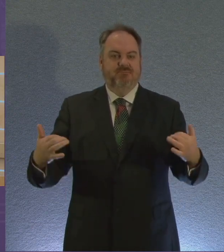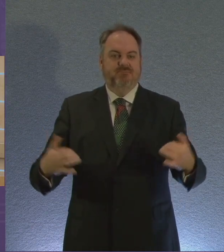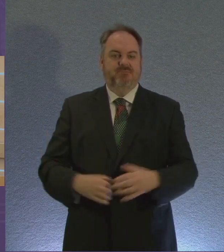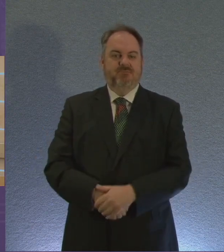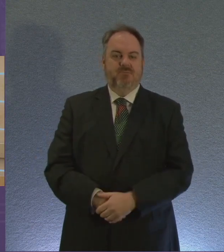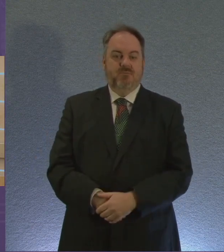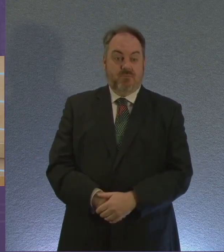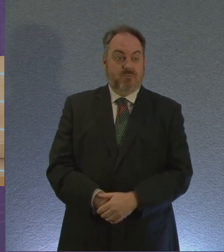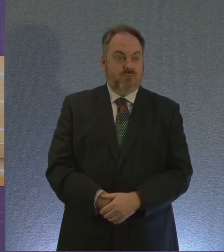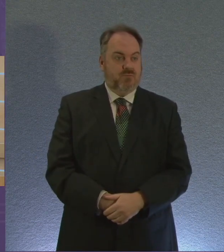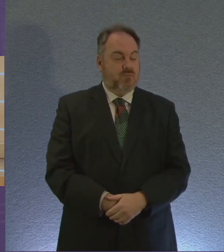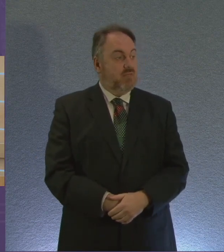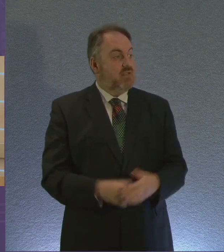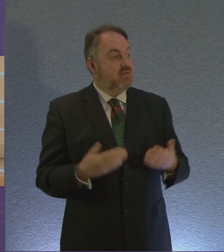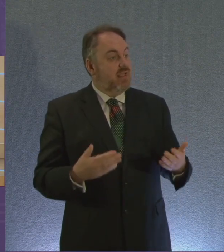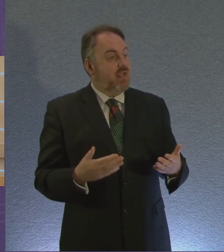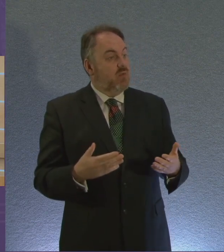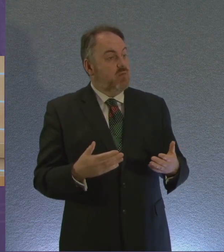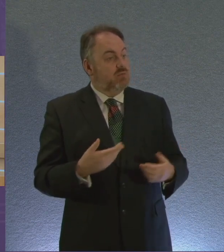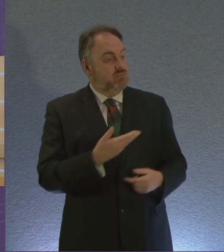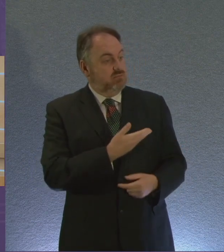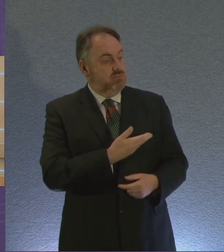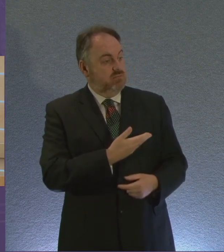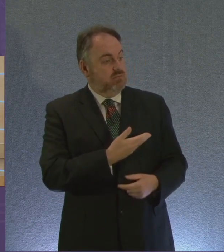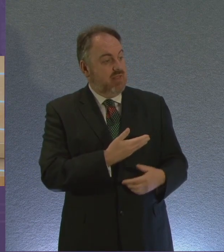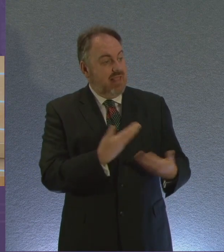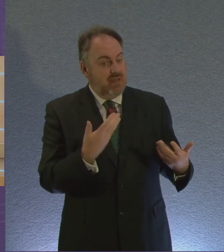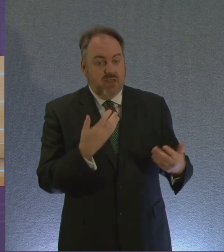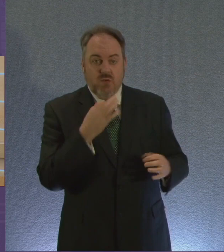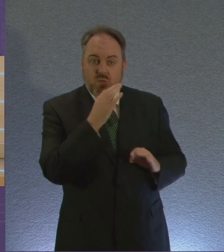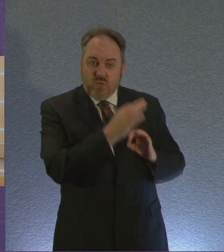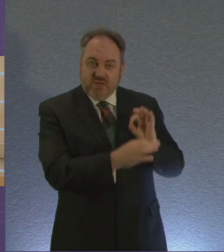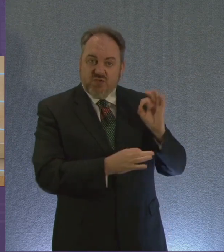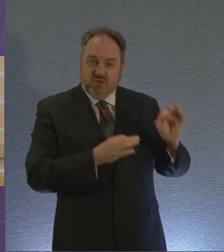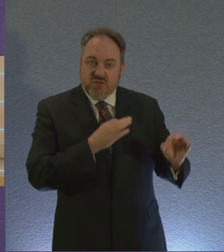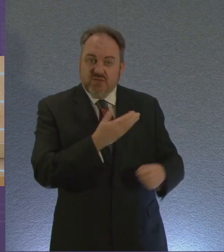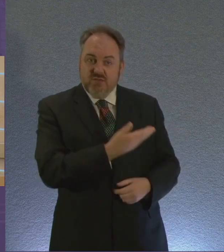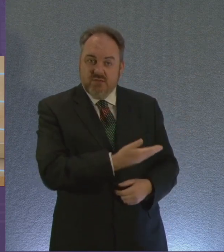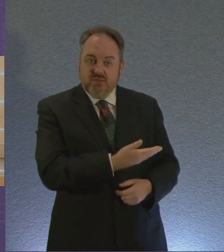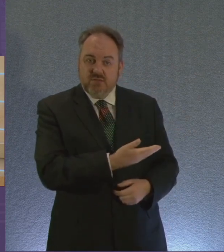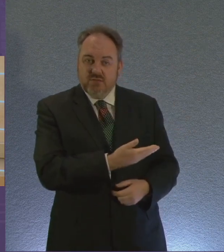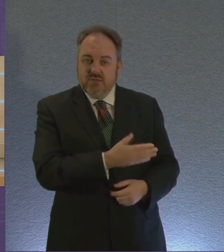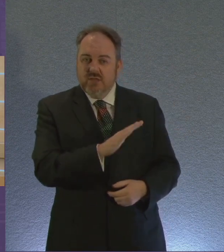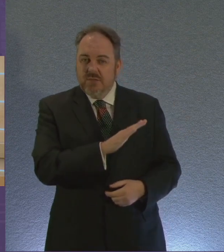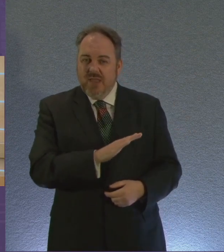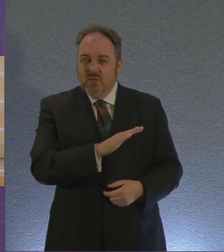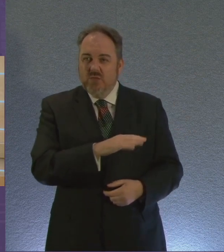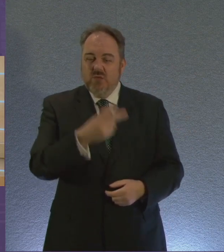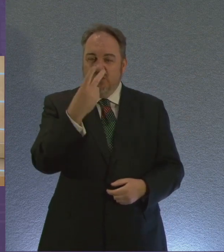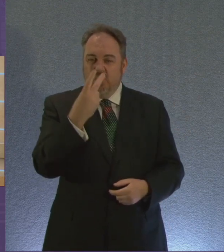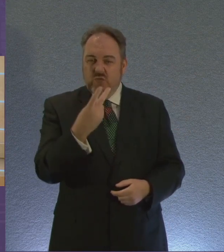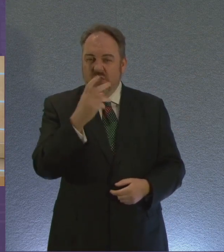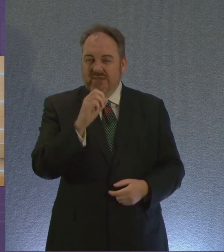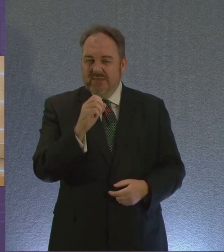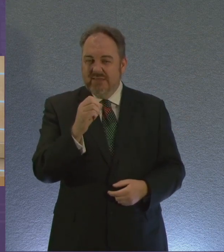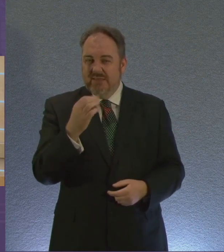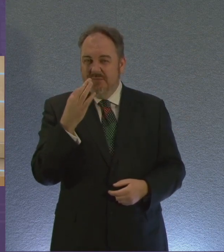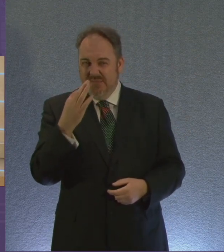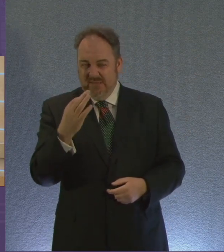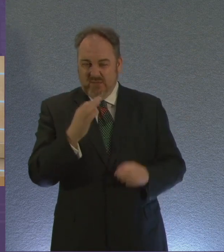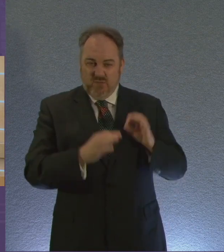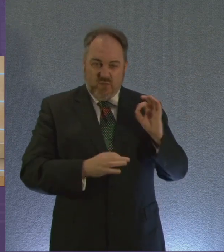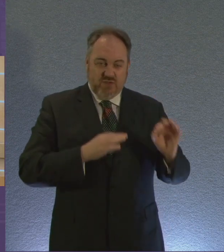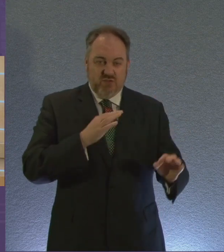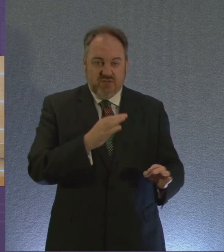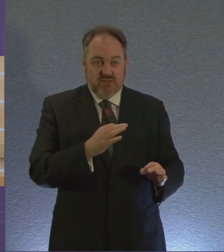The Cabinet Secretary will now take questions on the issues raised in her statement. Now, there shall be around 20 minutes for that. Would those who wish to ask